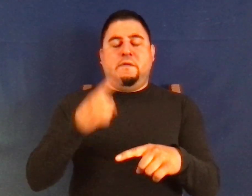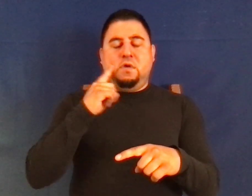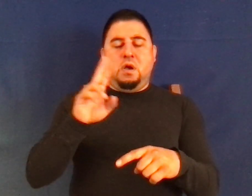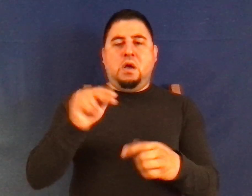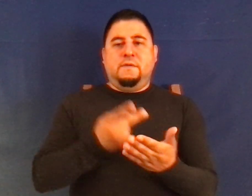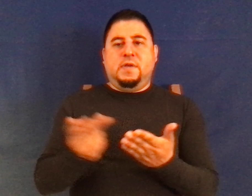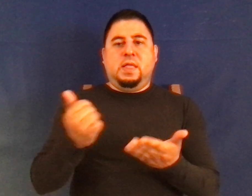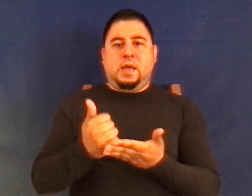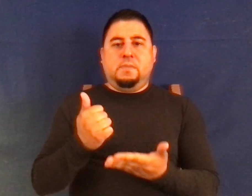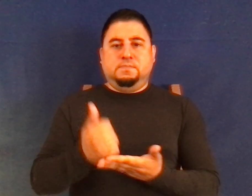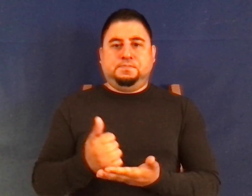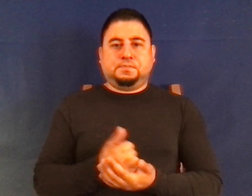help.